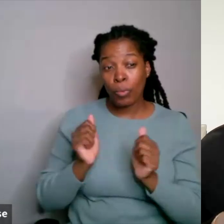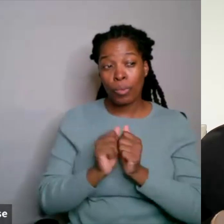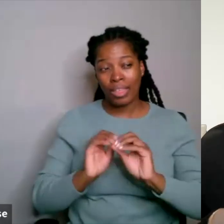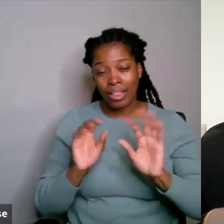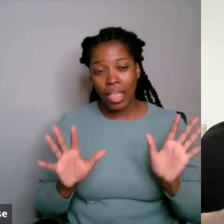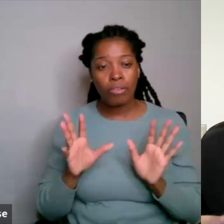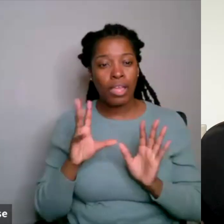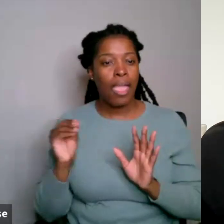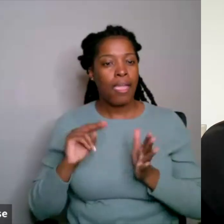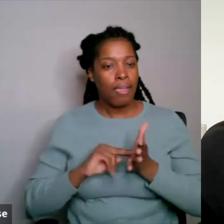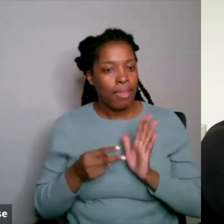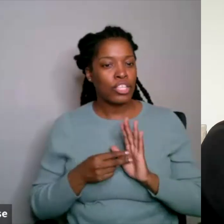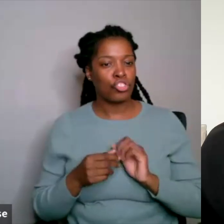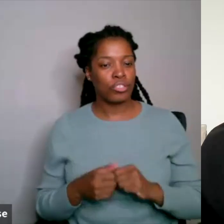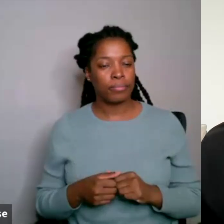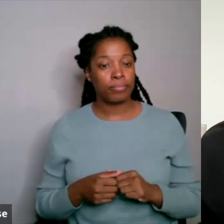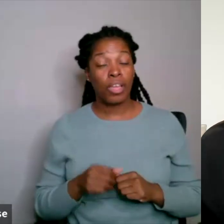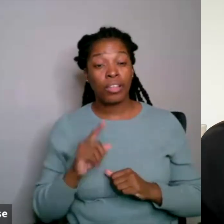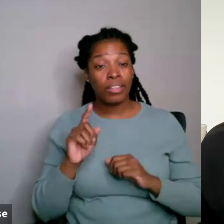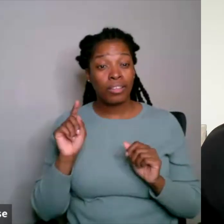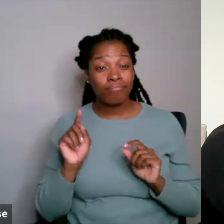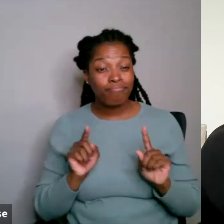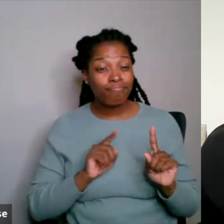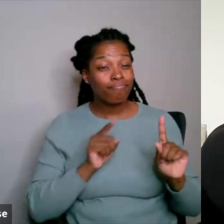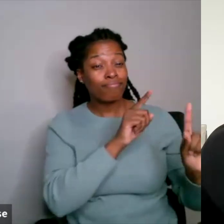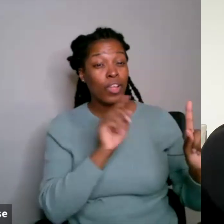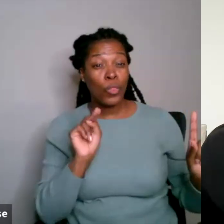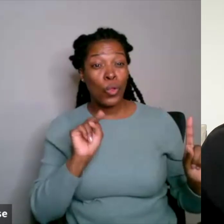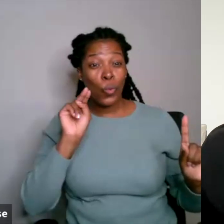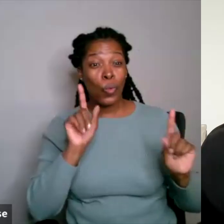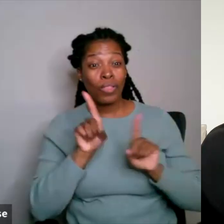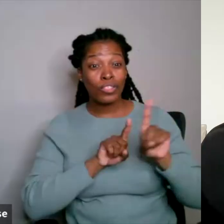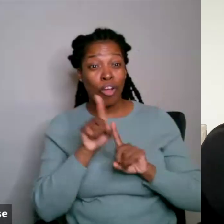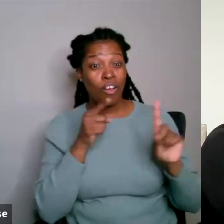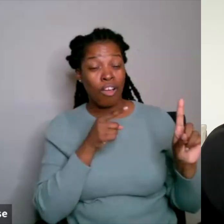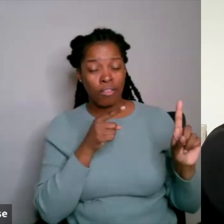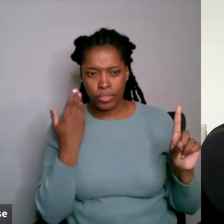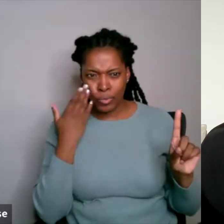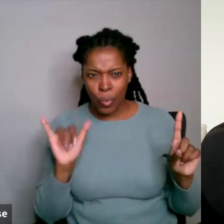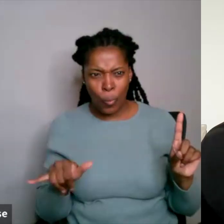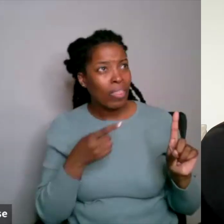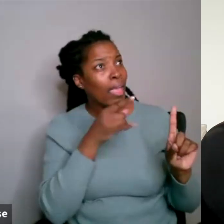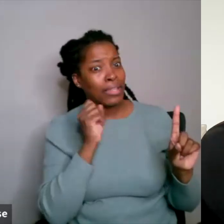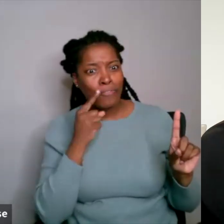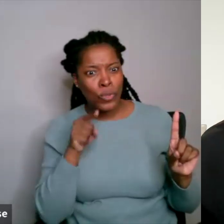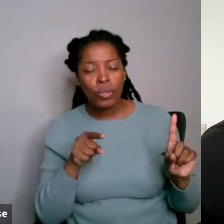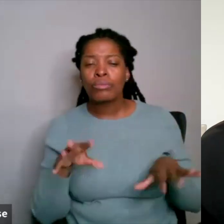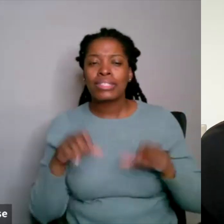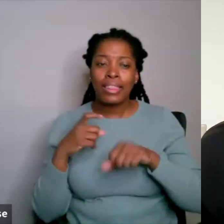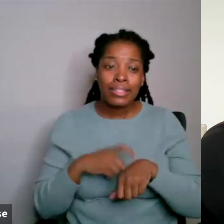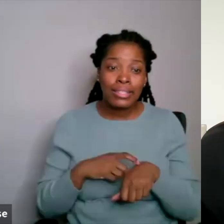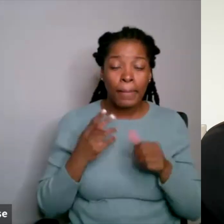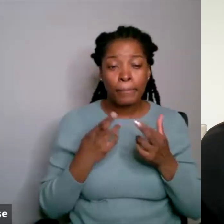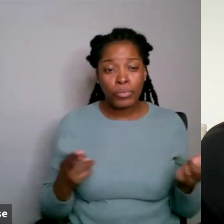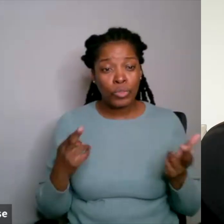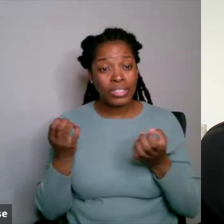Navigate towards your North Star. And if you don't know what that North Star is, take the time, the resources, and the investment to map